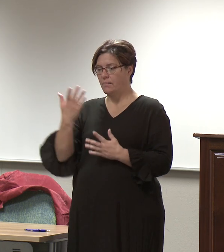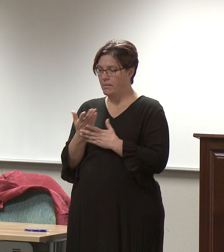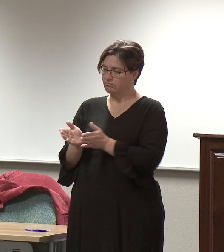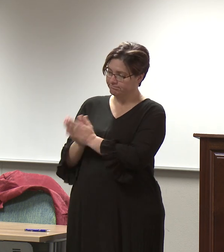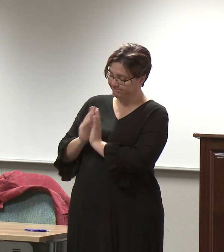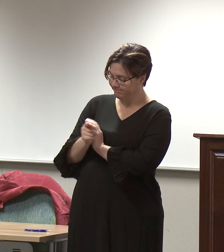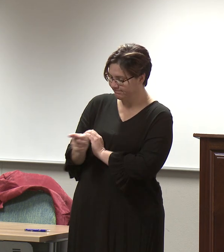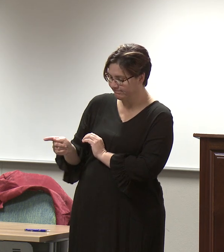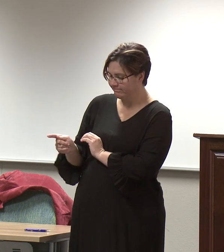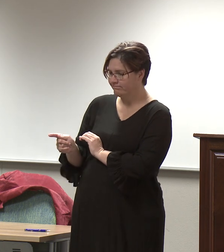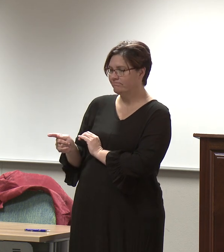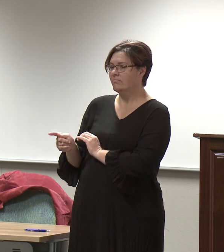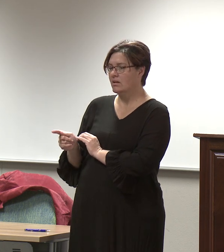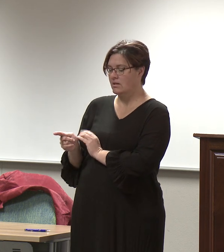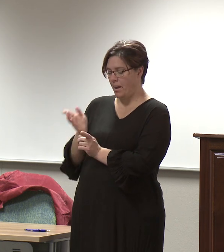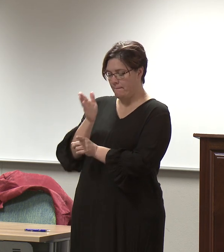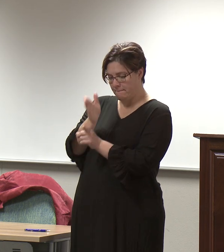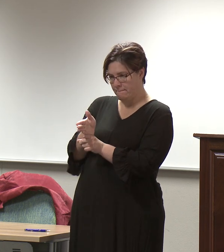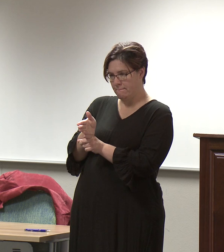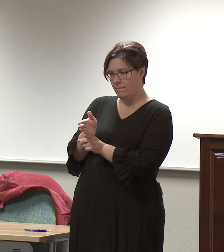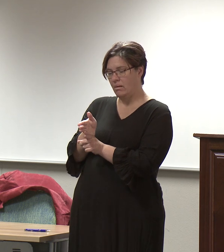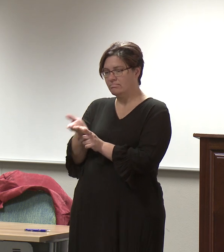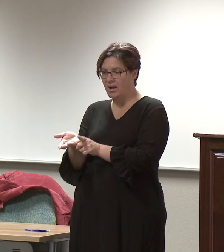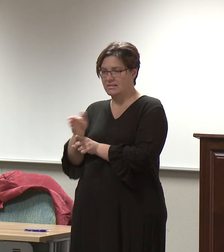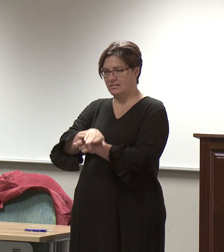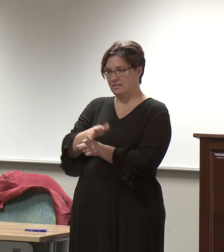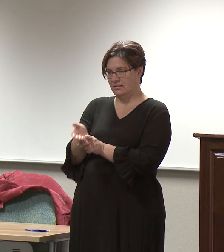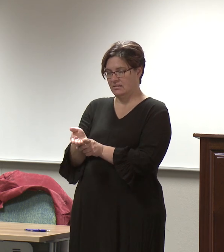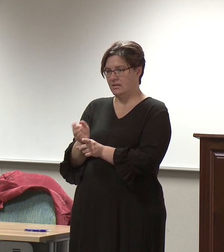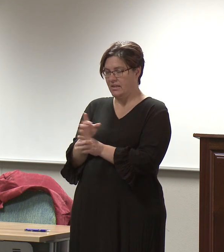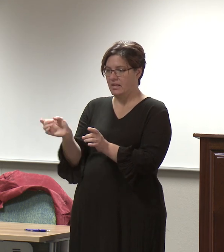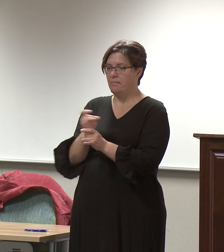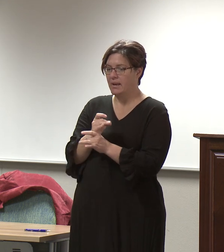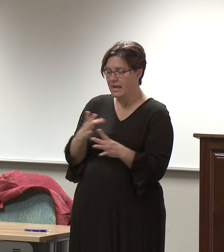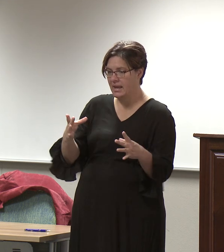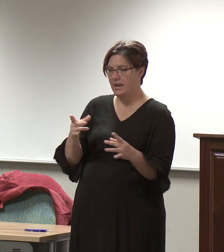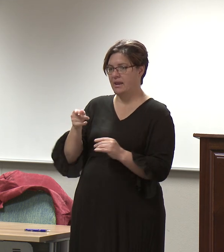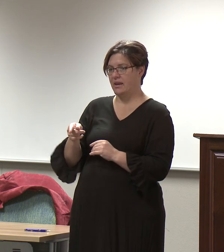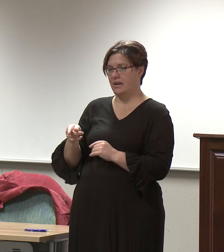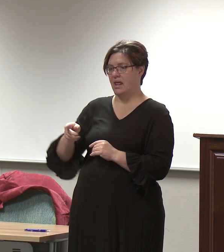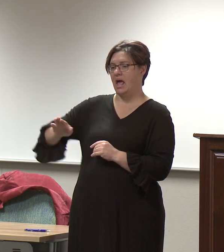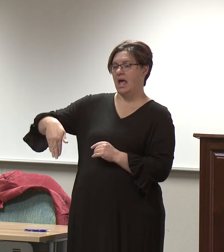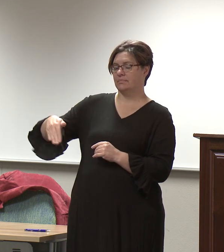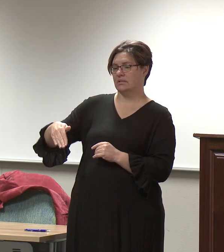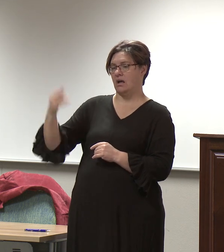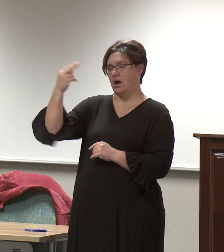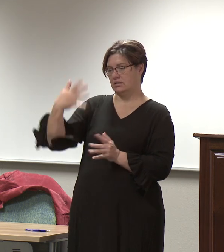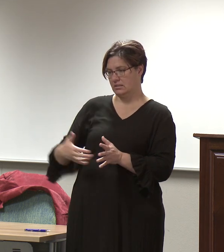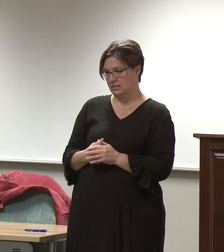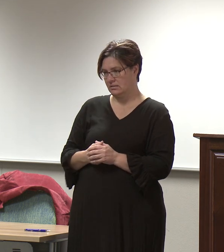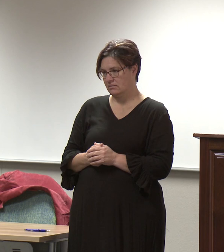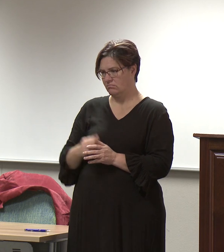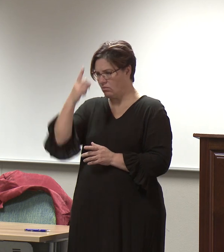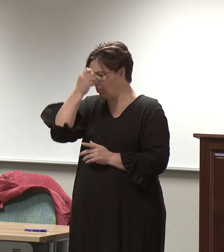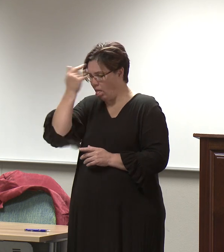to is a post-abyssal artist that begins as an absent artist. Nobody